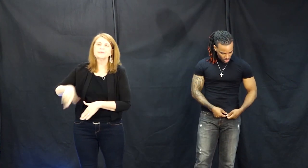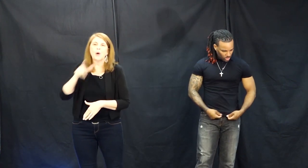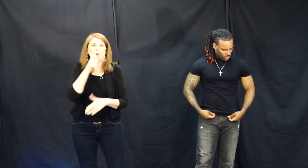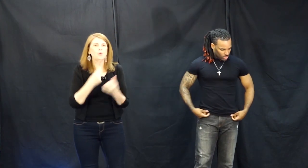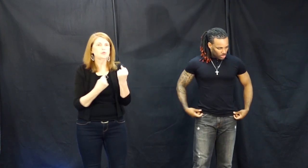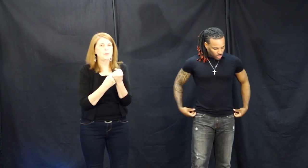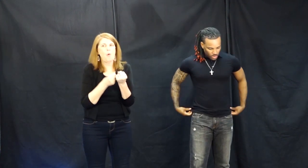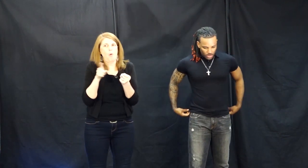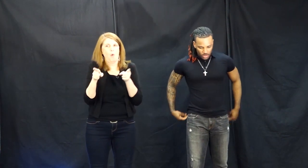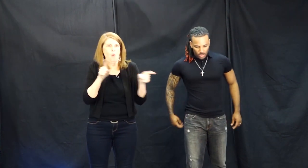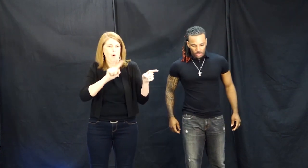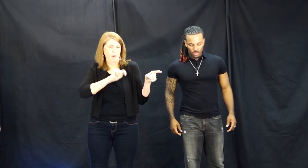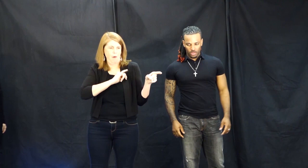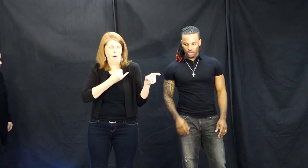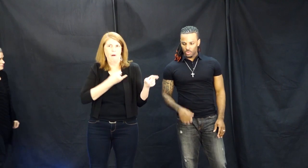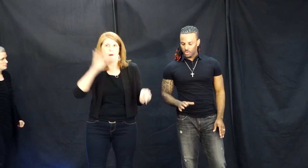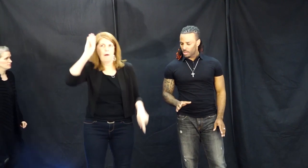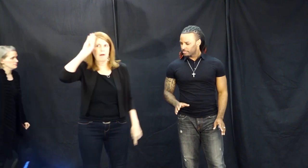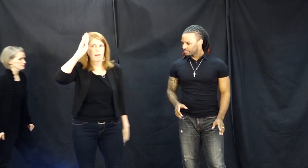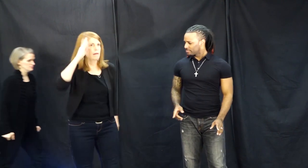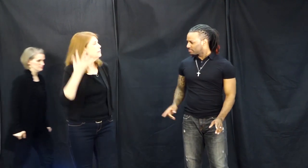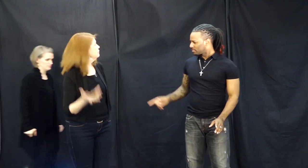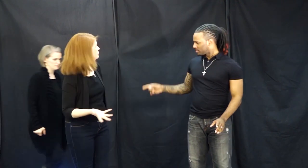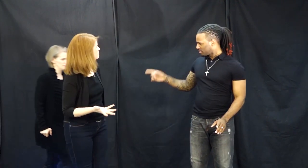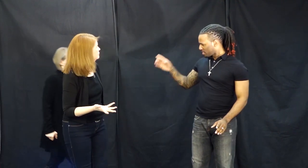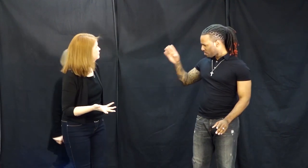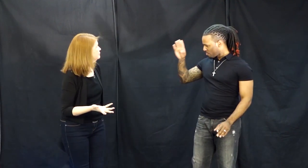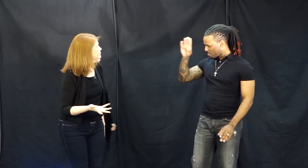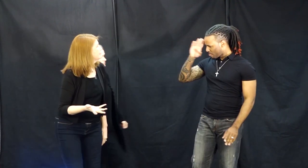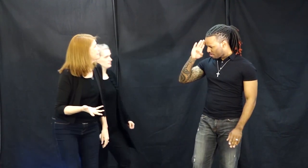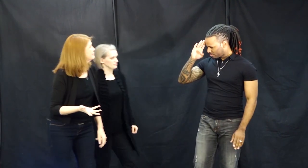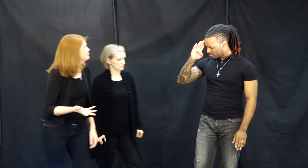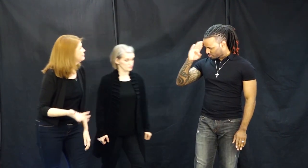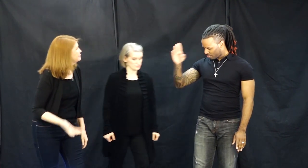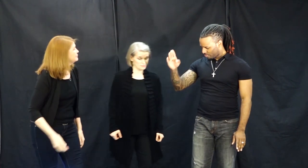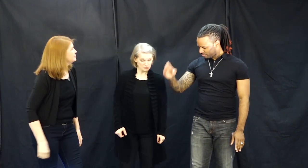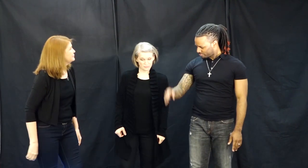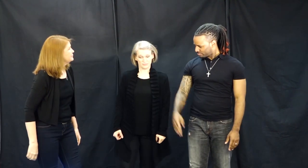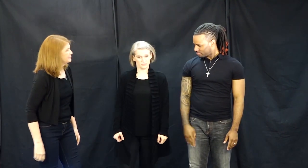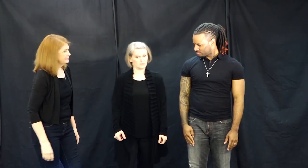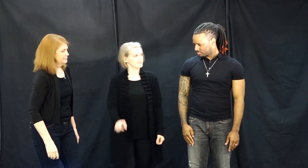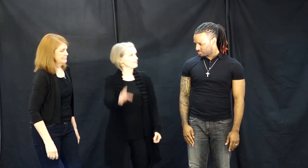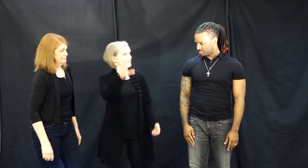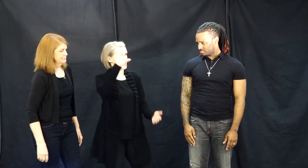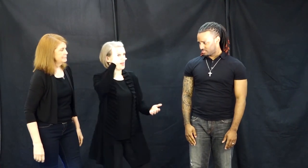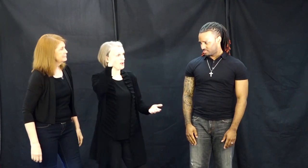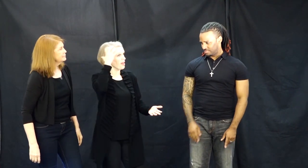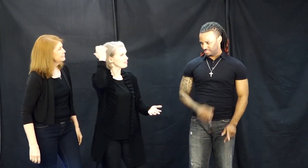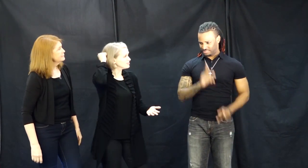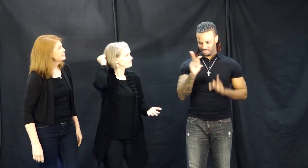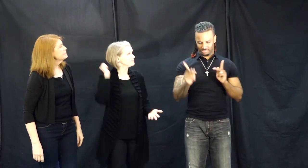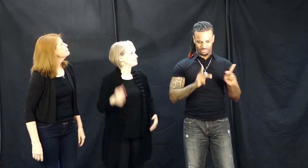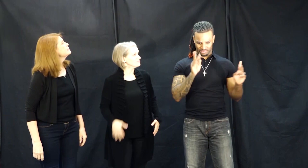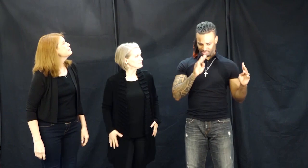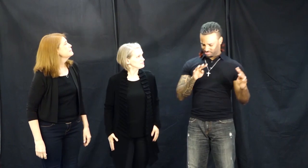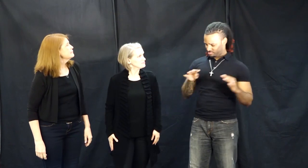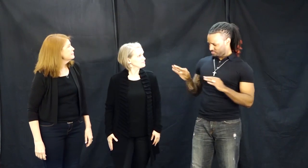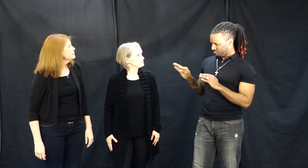promoting? But if you had to choose, Well, if it isn't Aaron Burr, sir. Alexander. You've created quite a stir, sir.